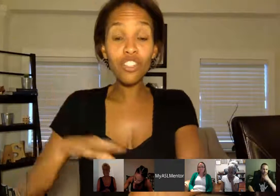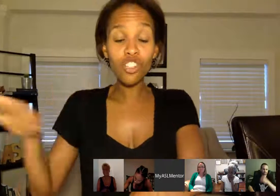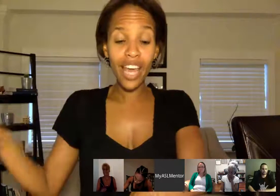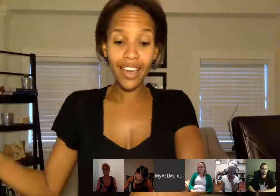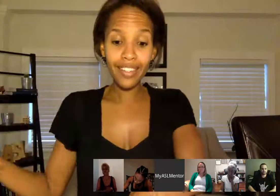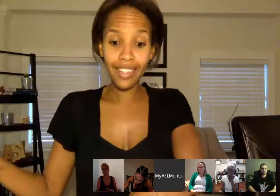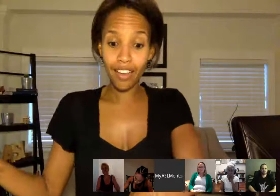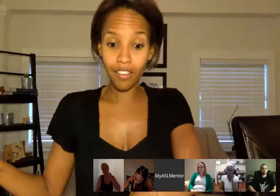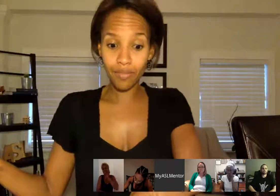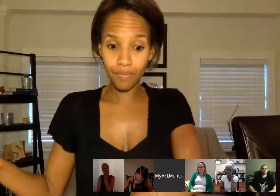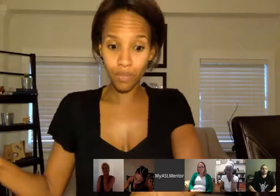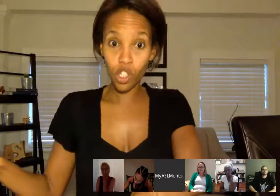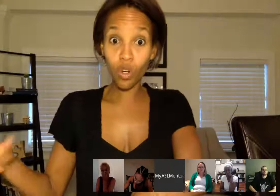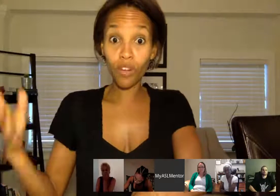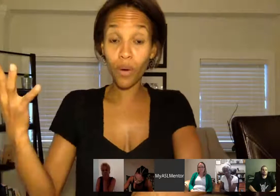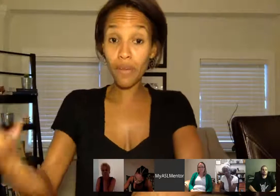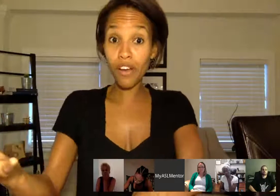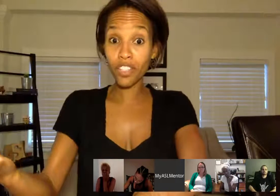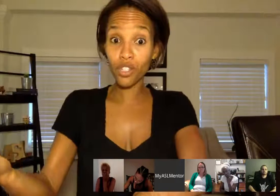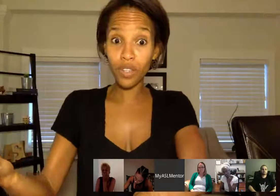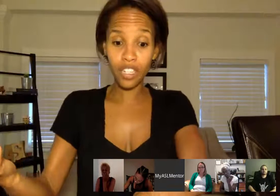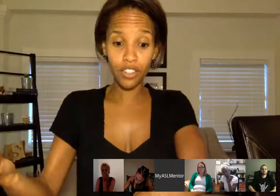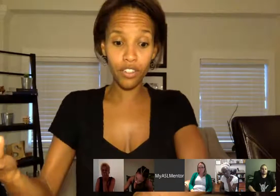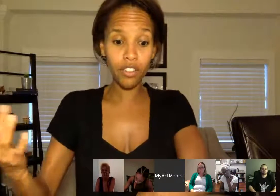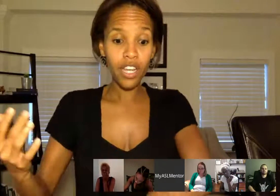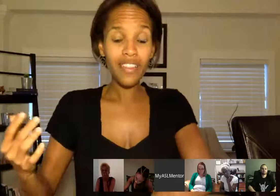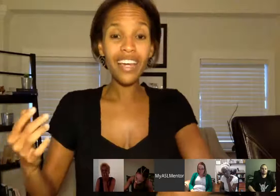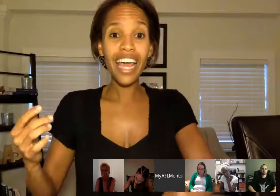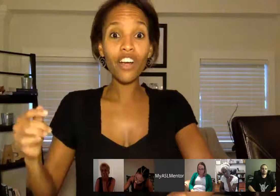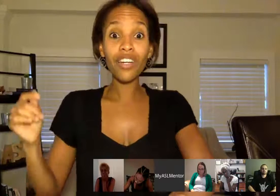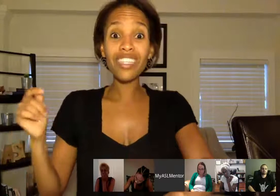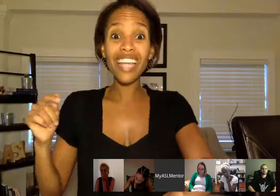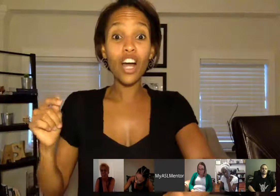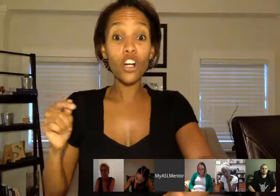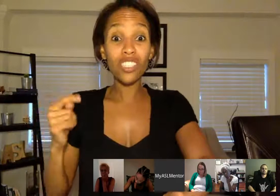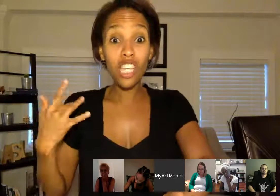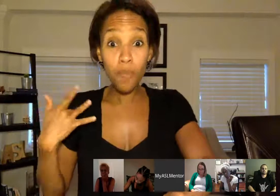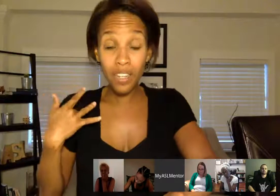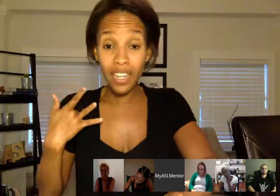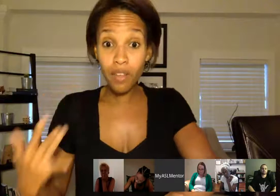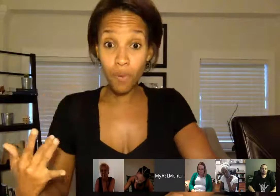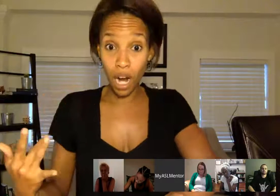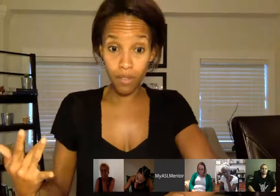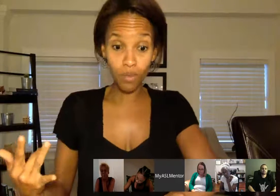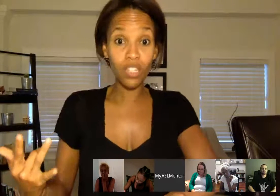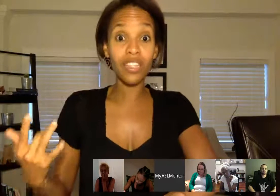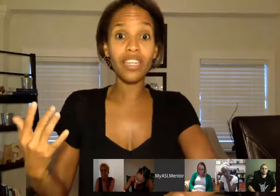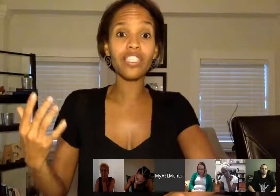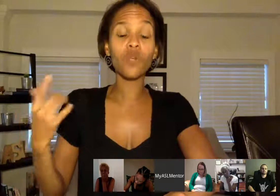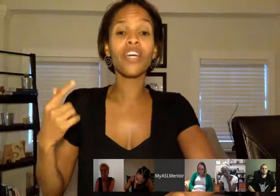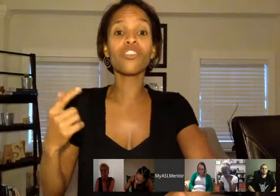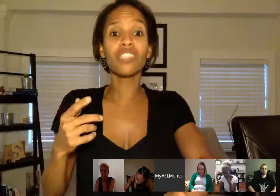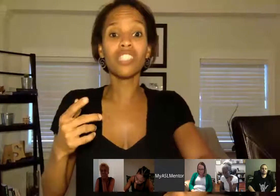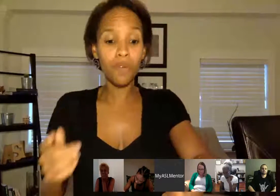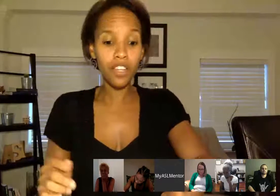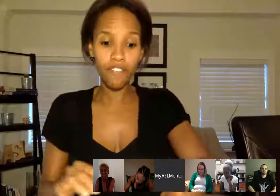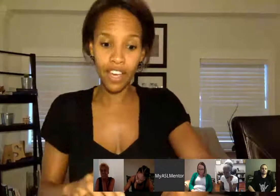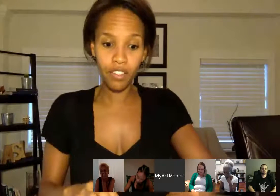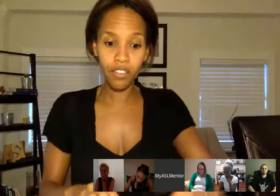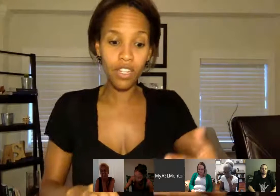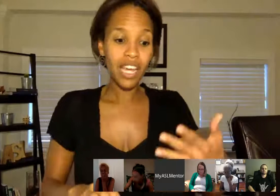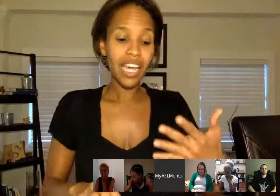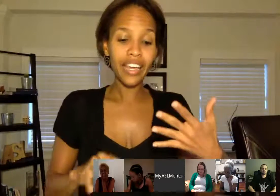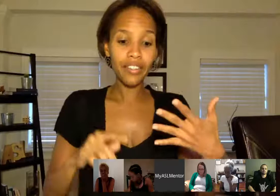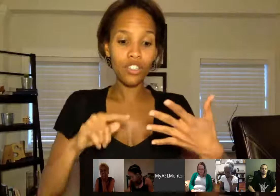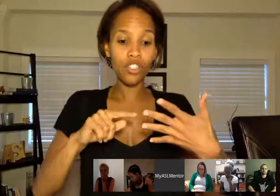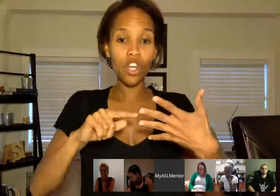for English to ASL, which is what we're primarily doing here, the areas that are typically the problem, where the interpretation typically